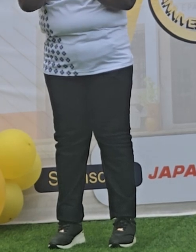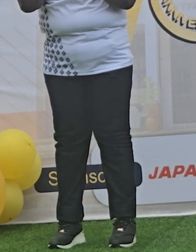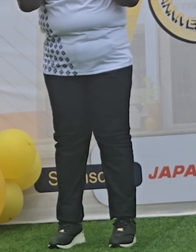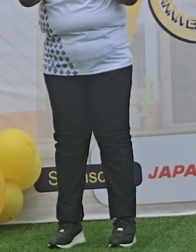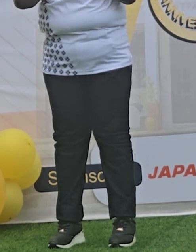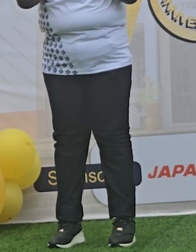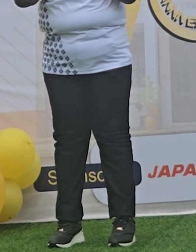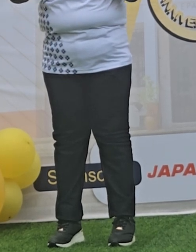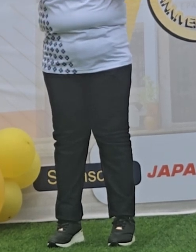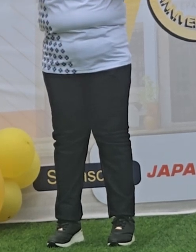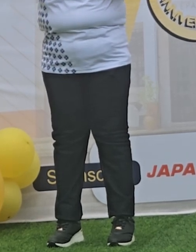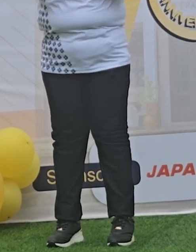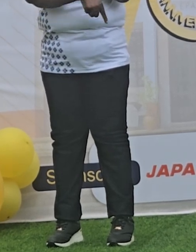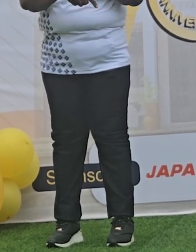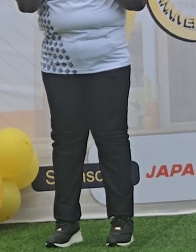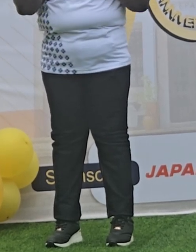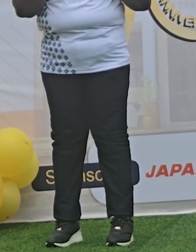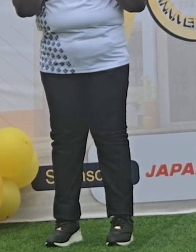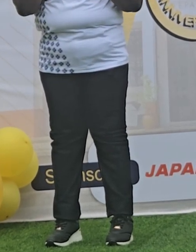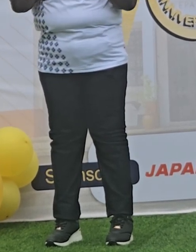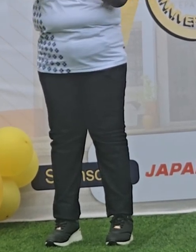and objective thinking.